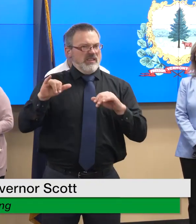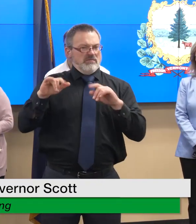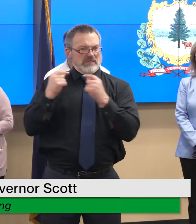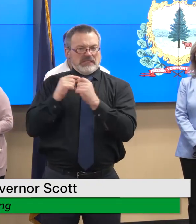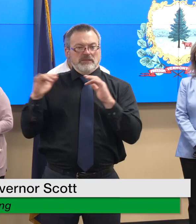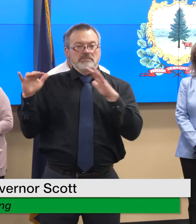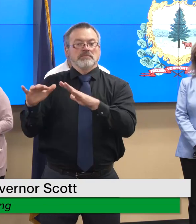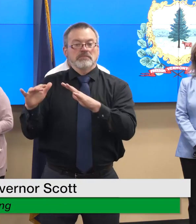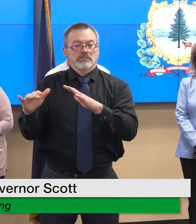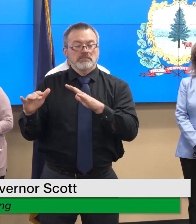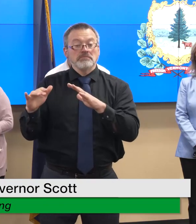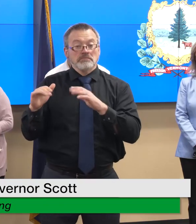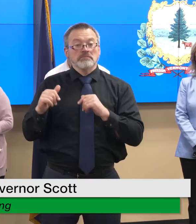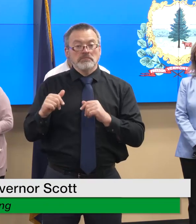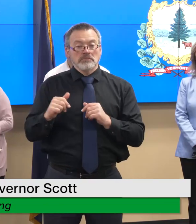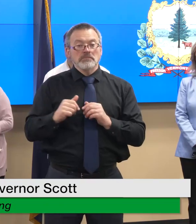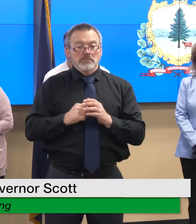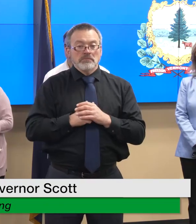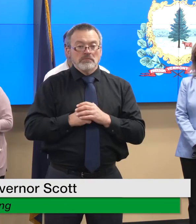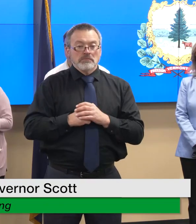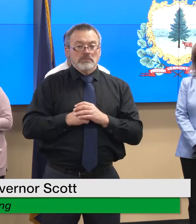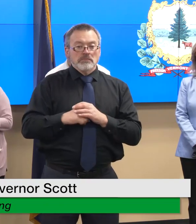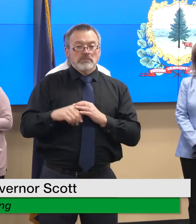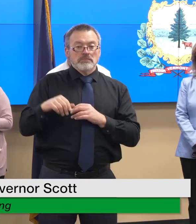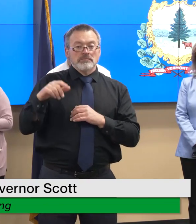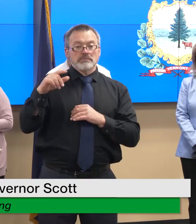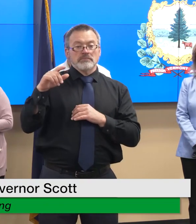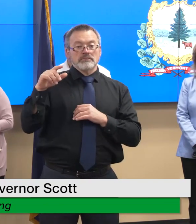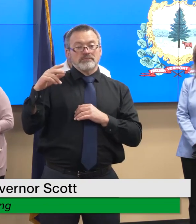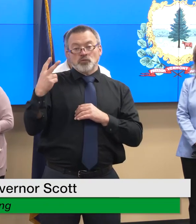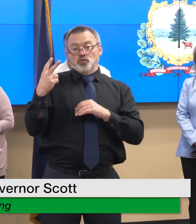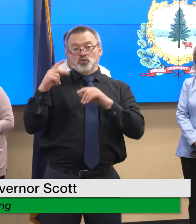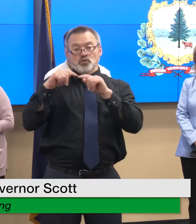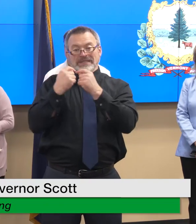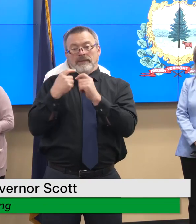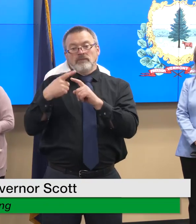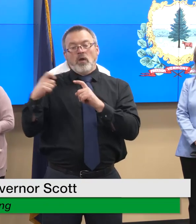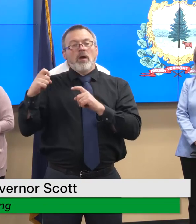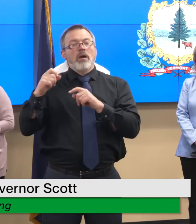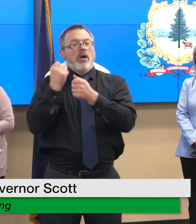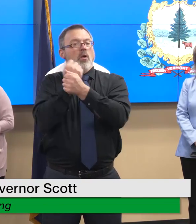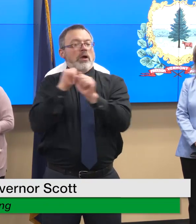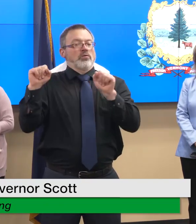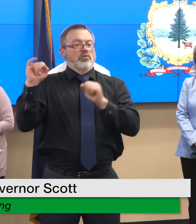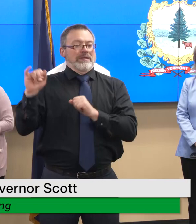Linden, and 2 teams from Rescue Inc. in Brattleboro.